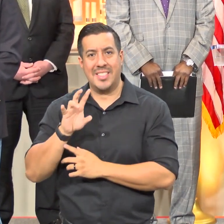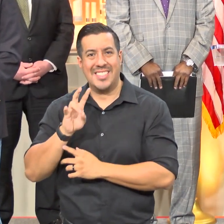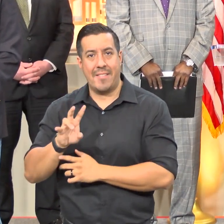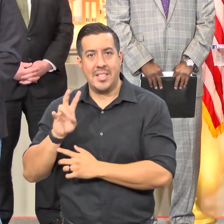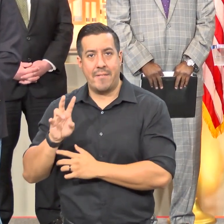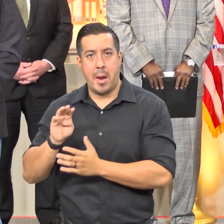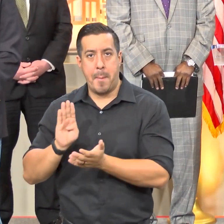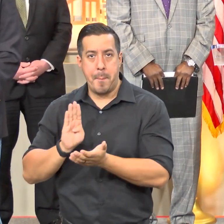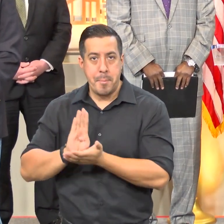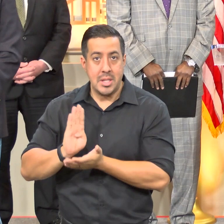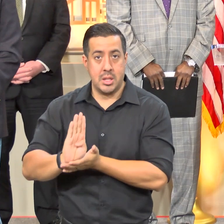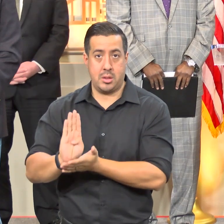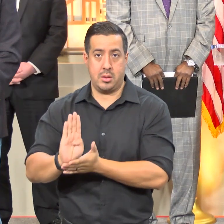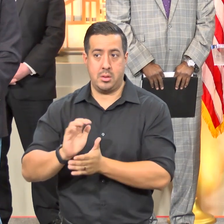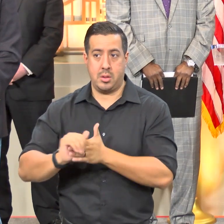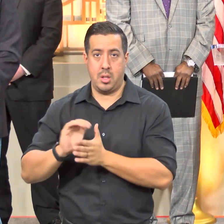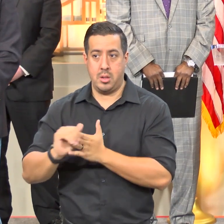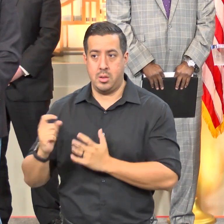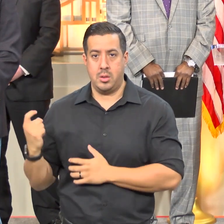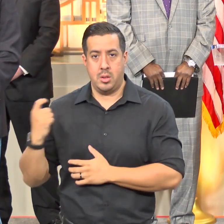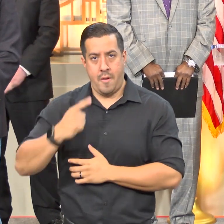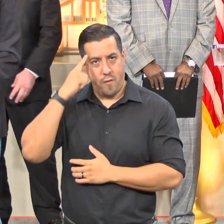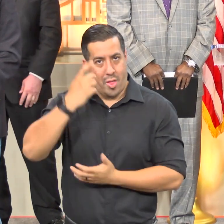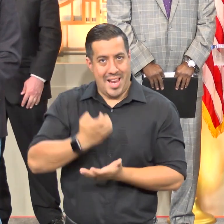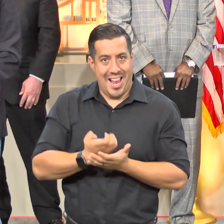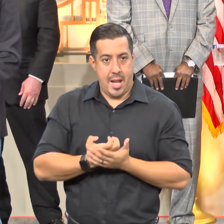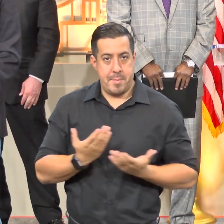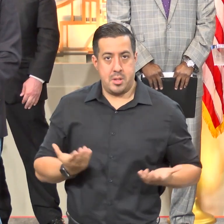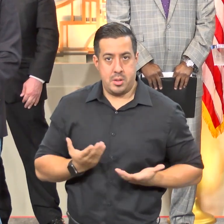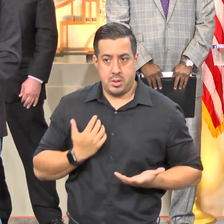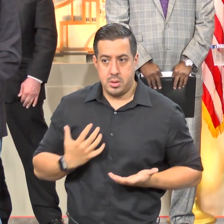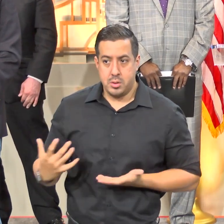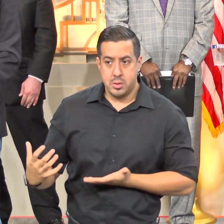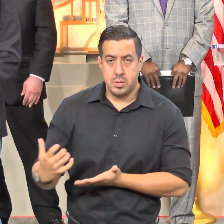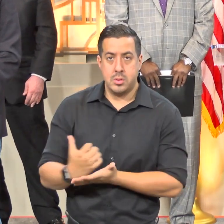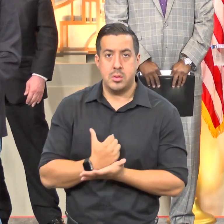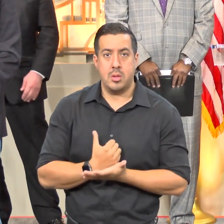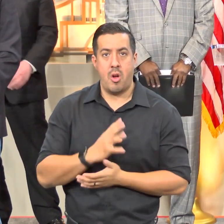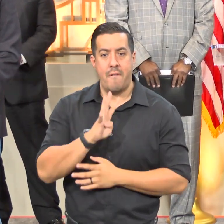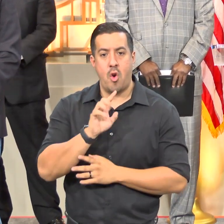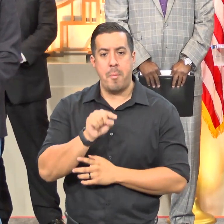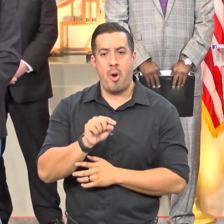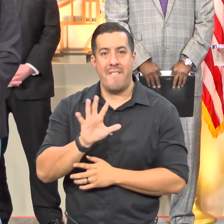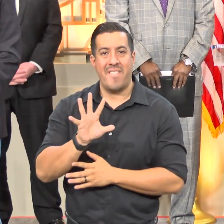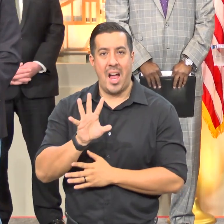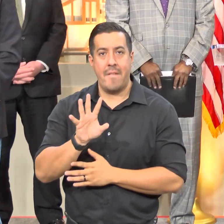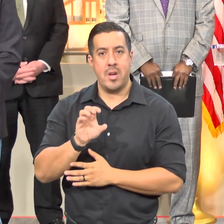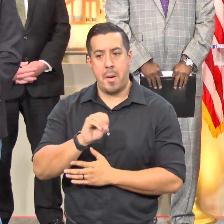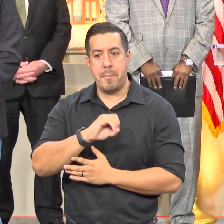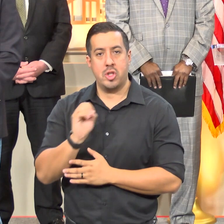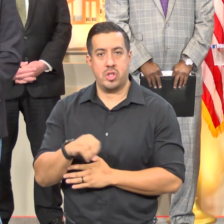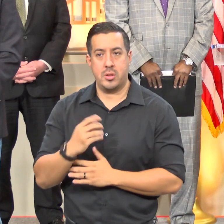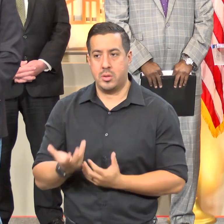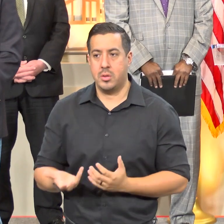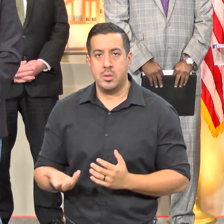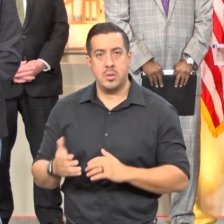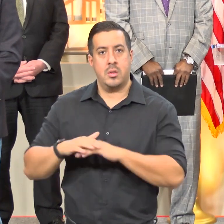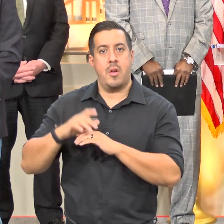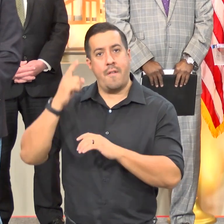billion to the economy and make up 4.5% of the gross domestic